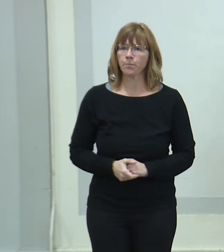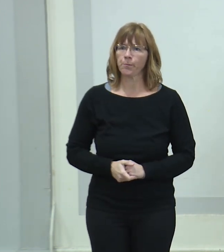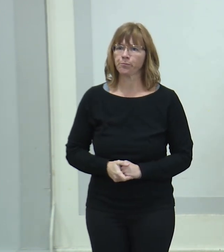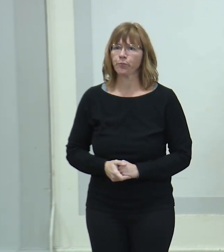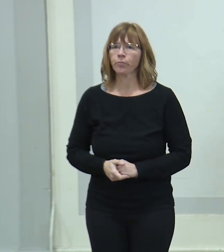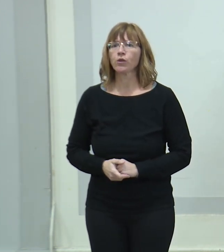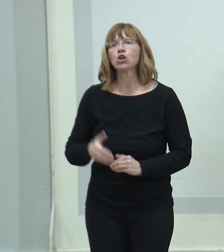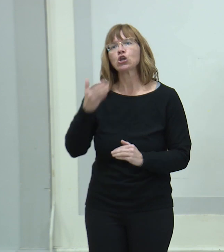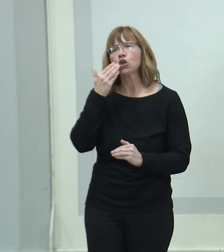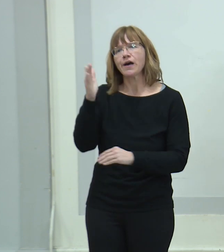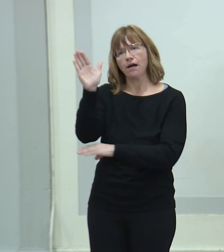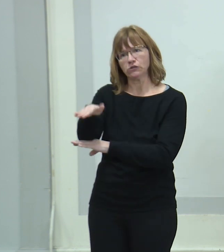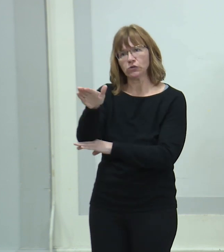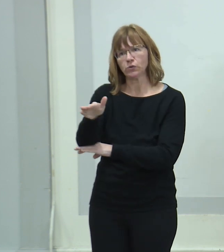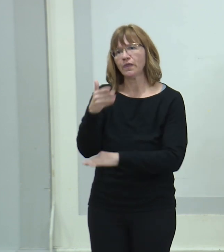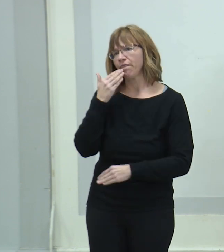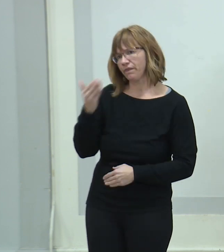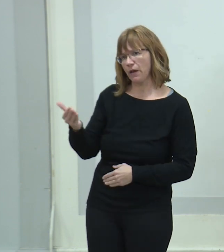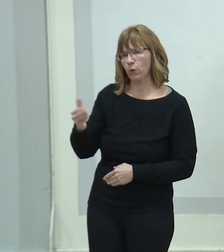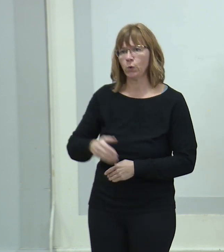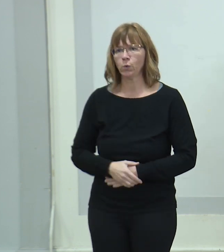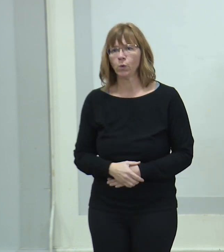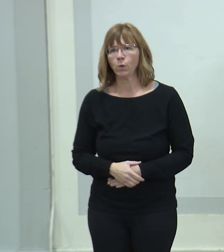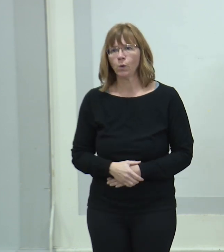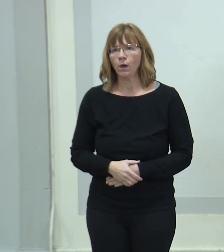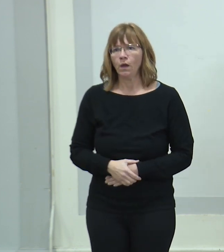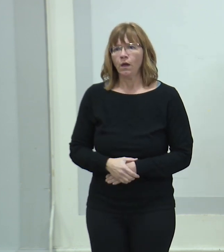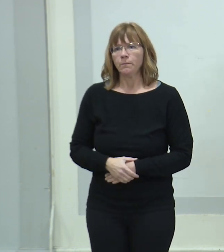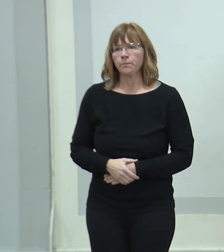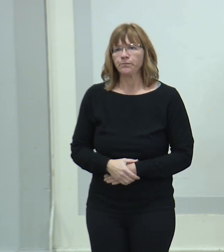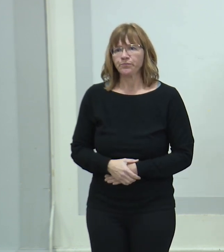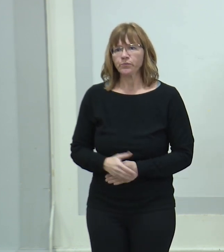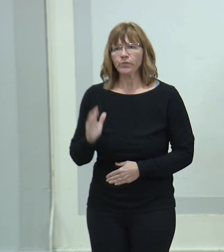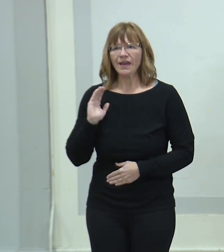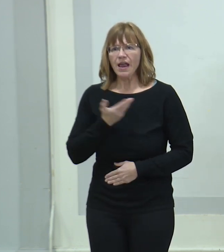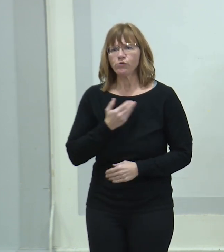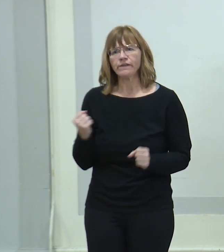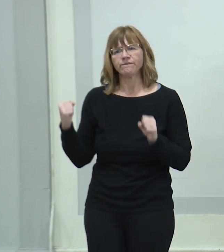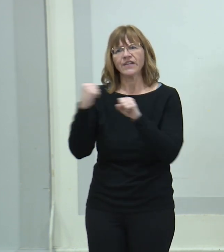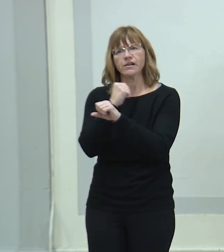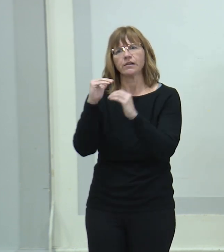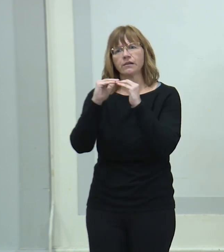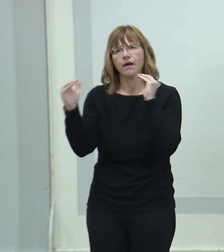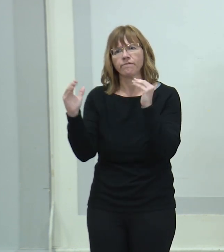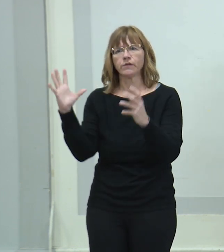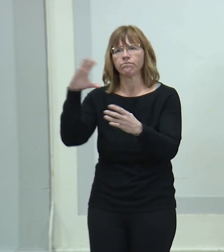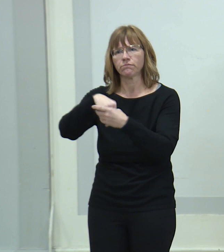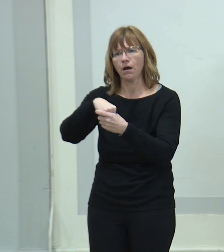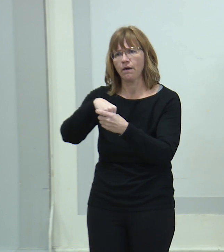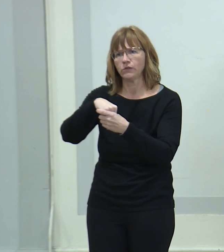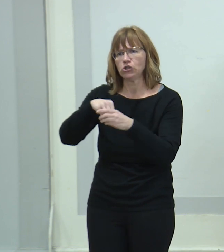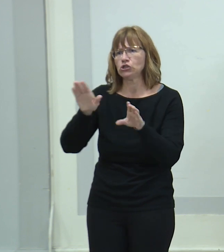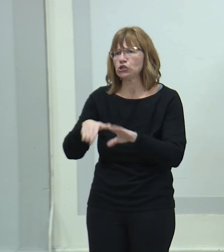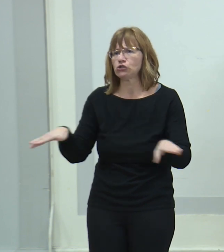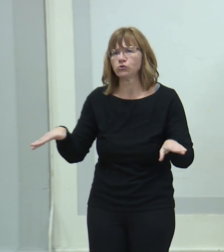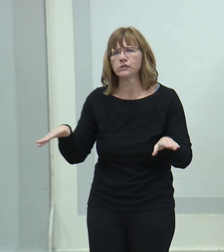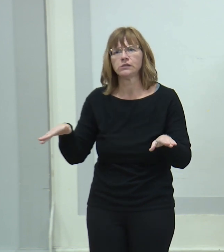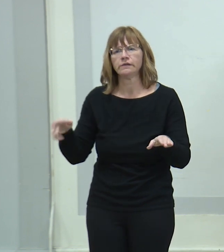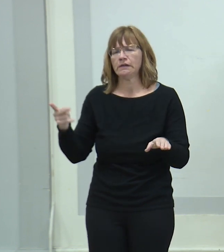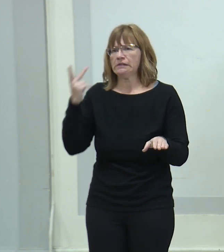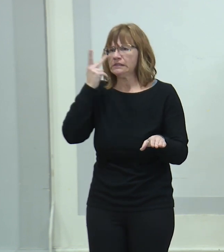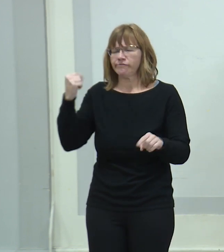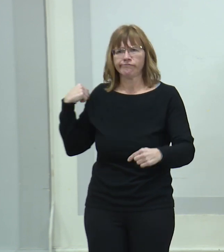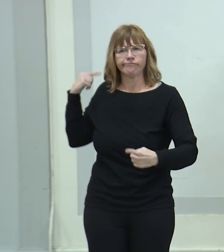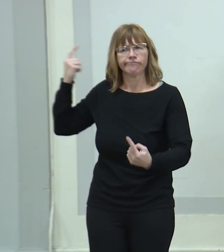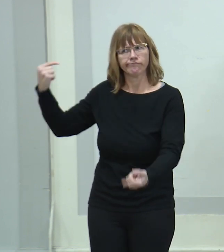Good afternoon, and thank you, Mr. Mayor. Certainly the levels of violence involving children that we've seen over the last week